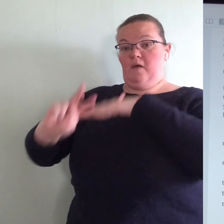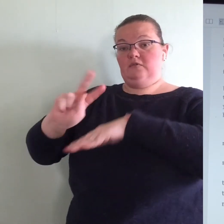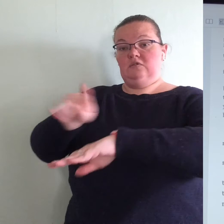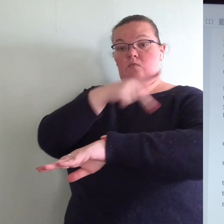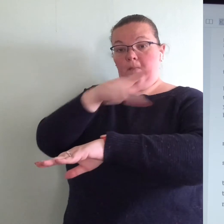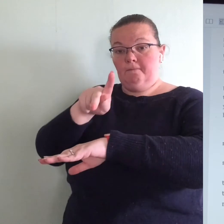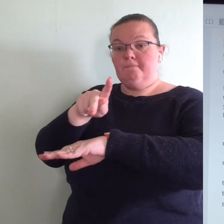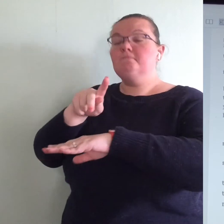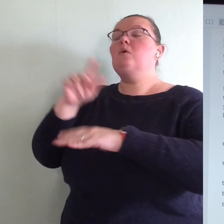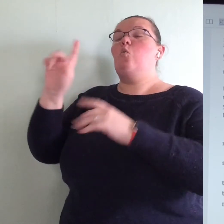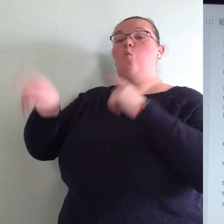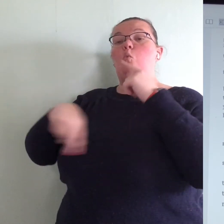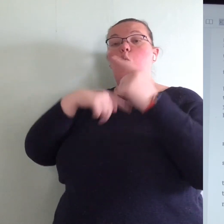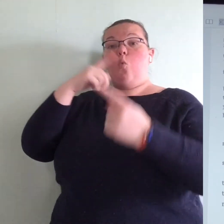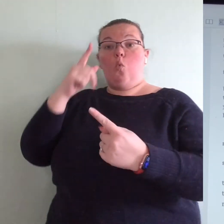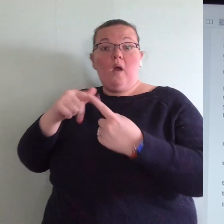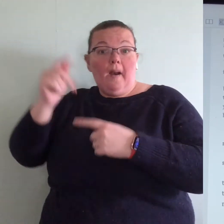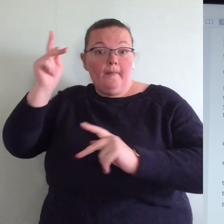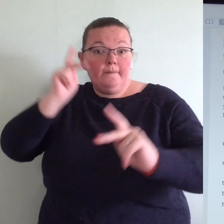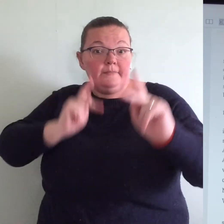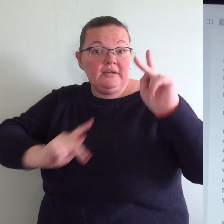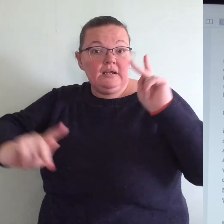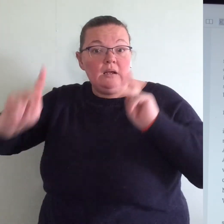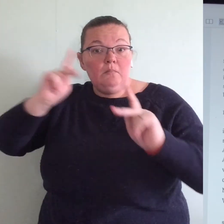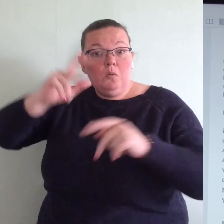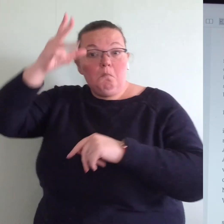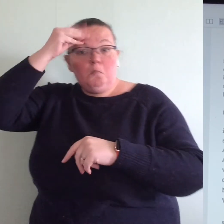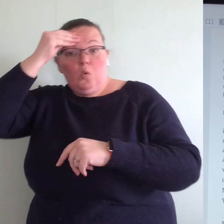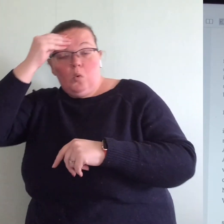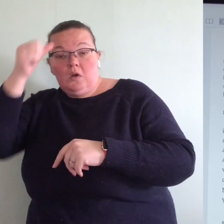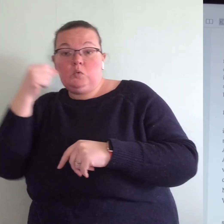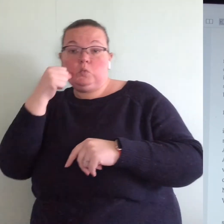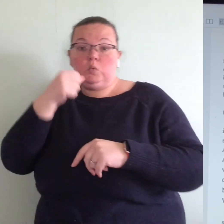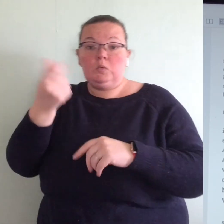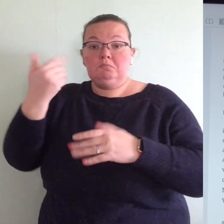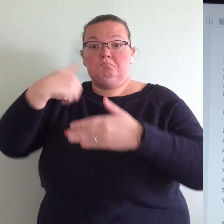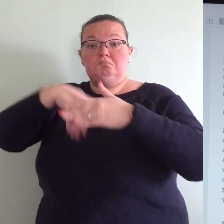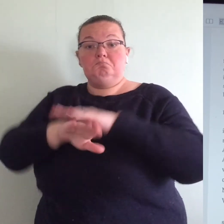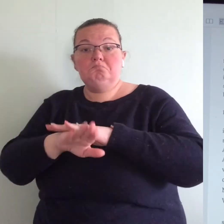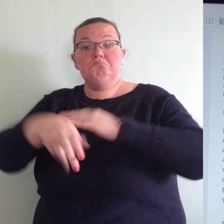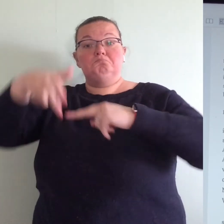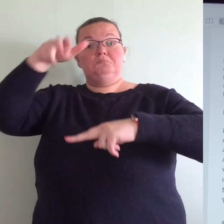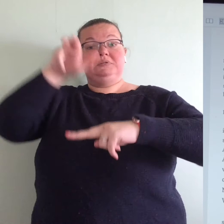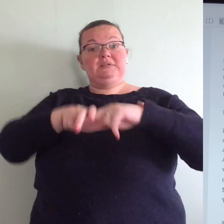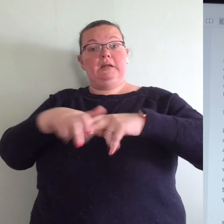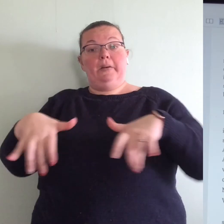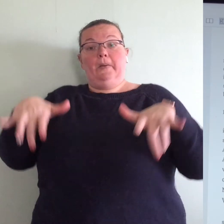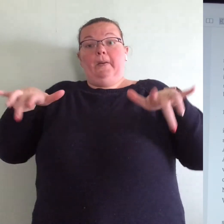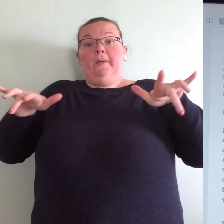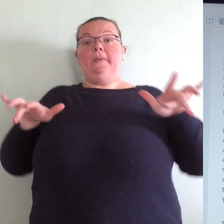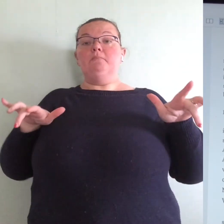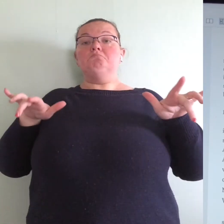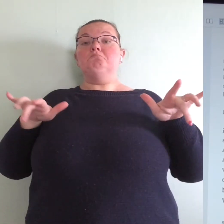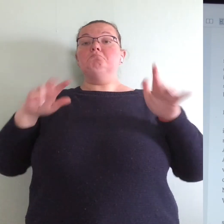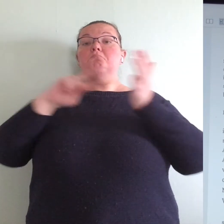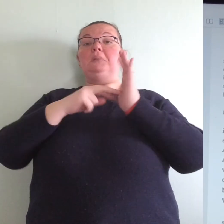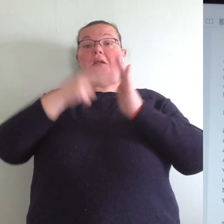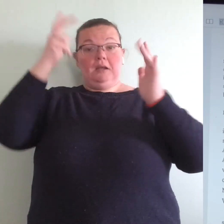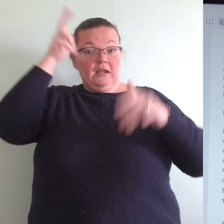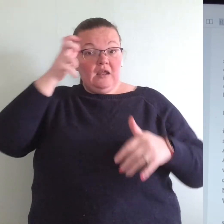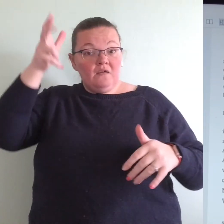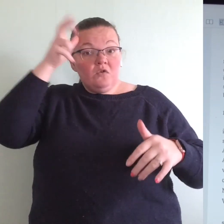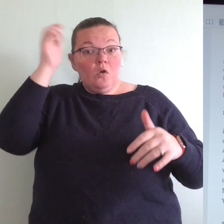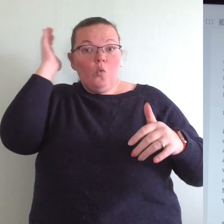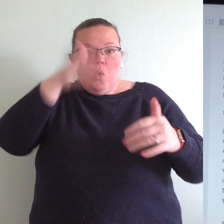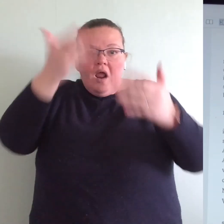rhymes. When Adam's flesh and Adam's bone sits at Car Paravel enthroned, the evil time will be over